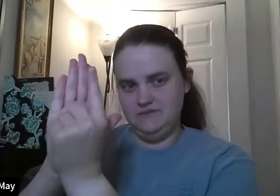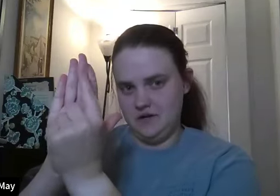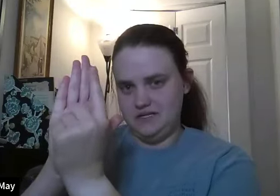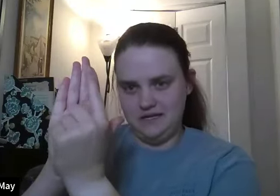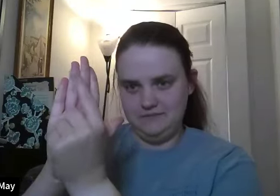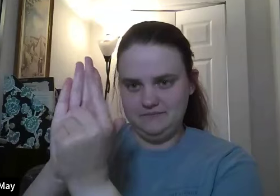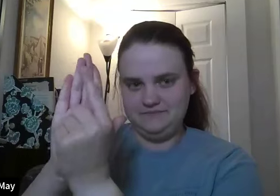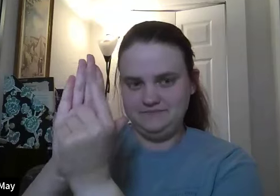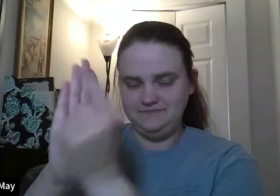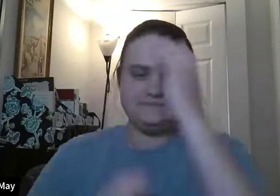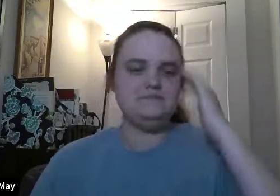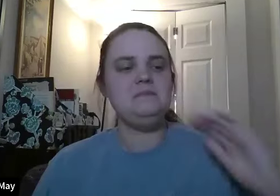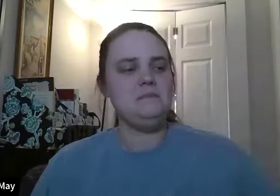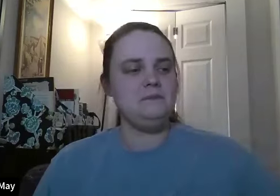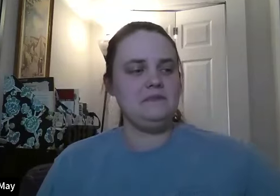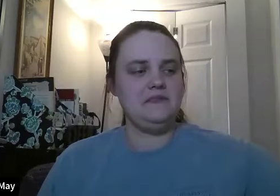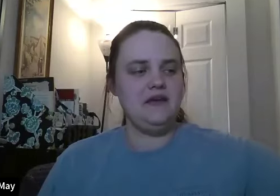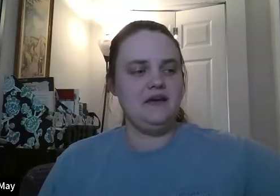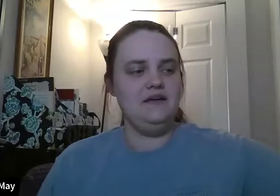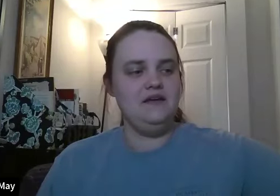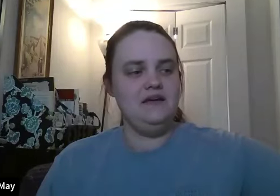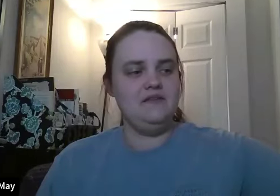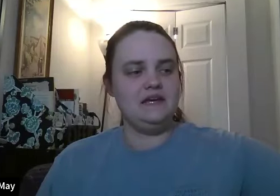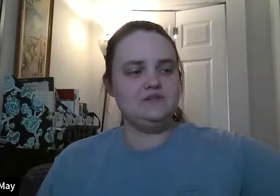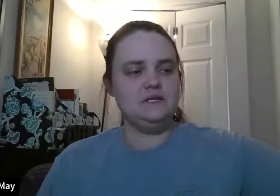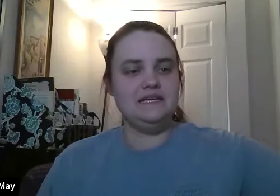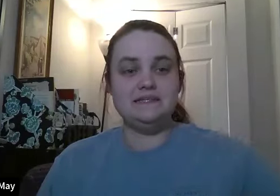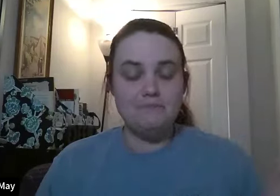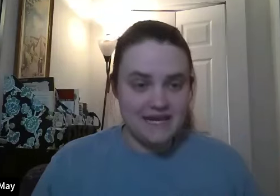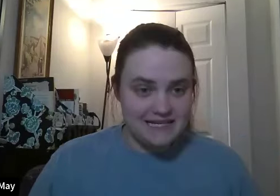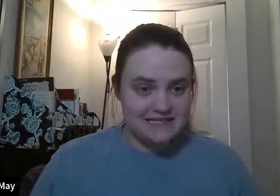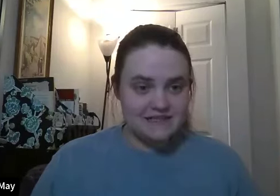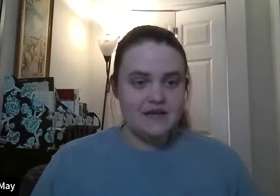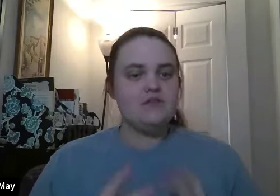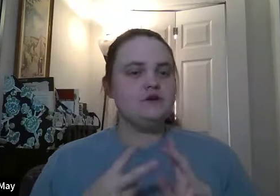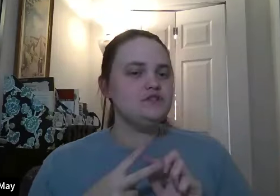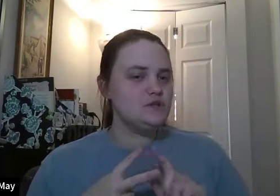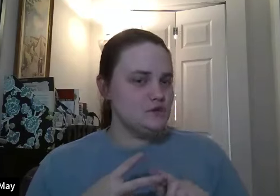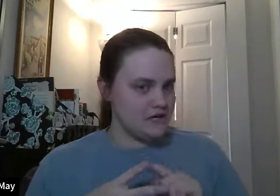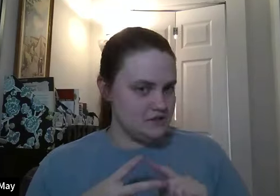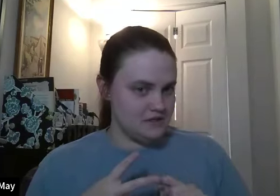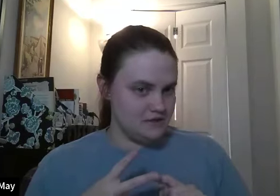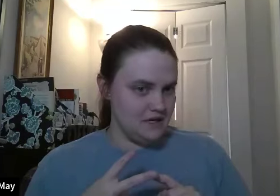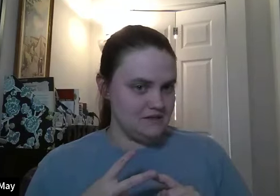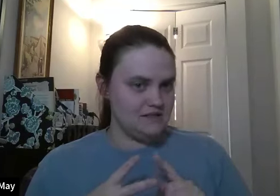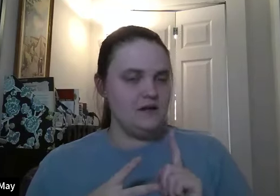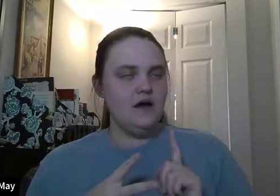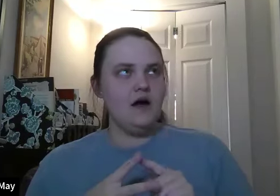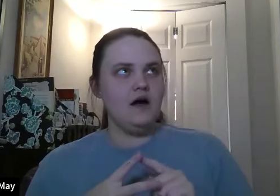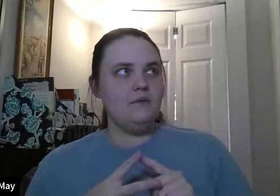Very tiny. Okay. The next one is minute. There are two ways you can do minute.